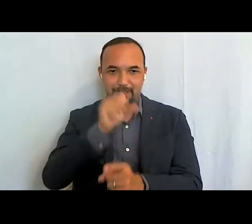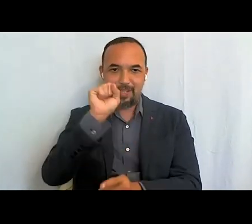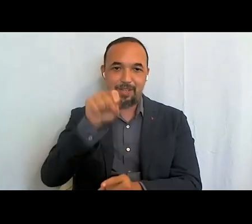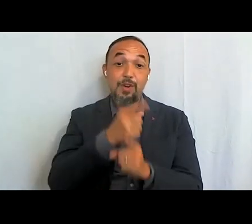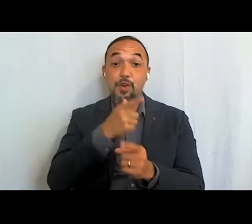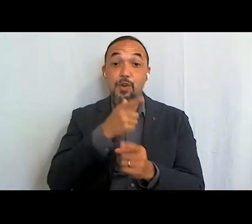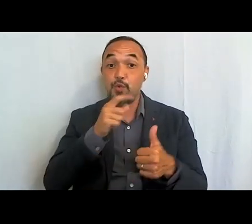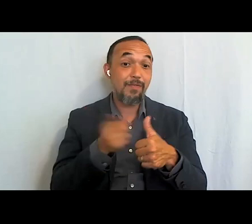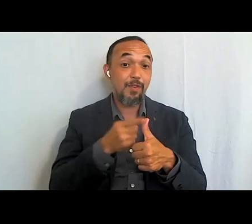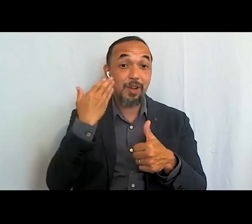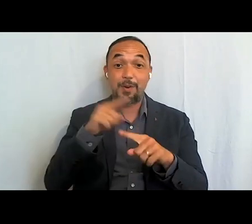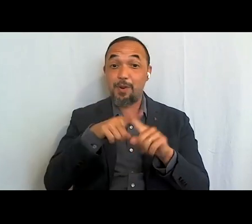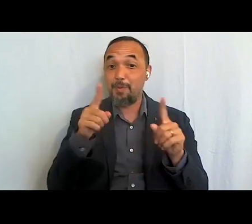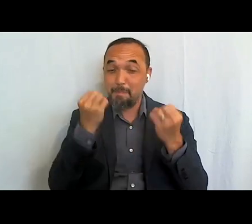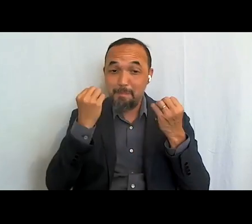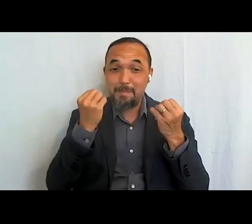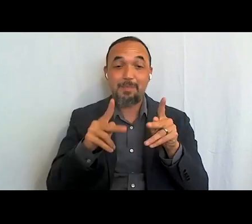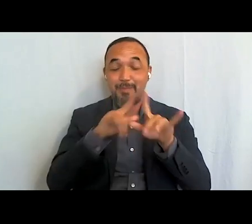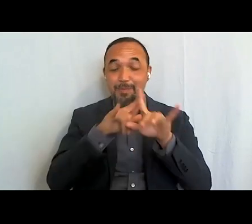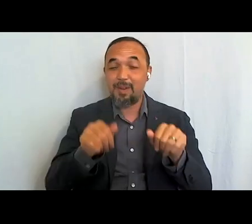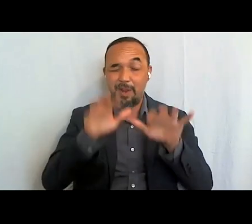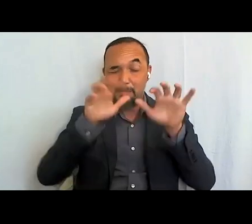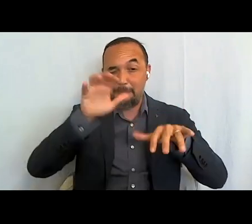all getting it right at the same time. Well done.